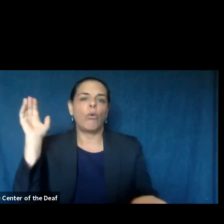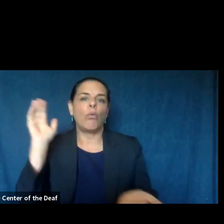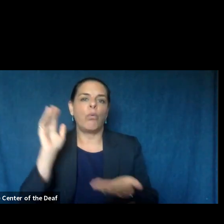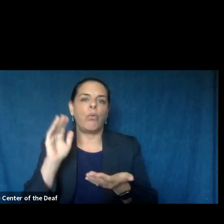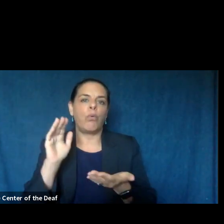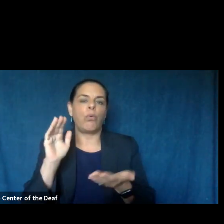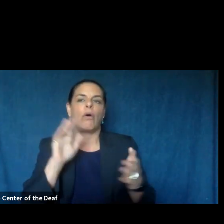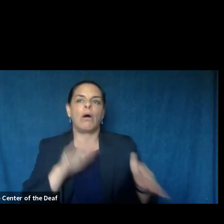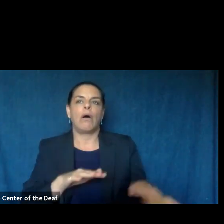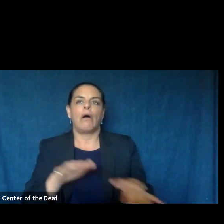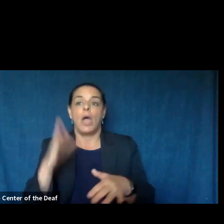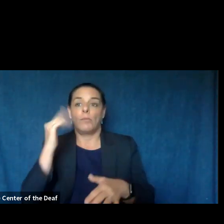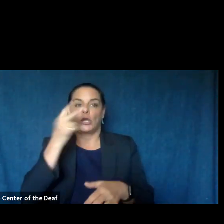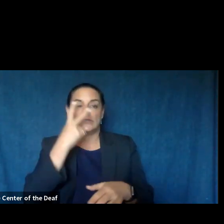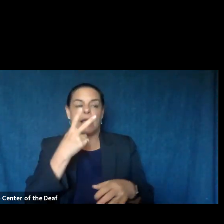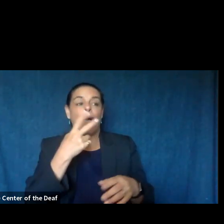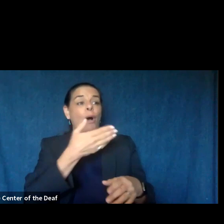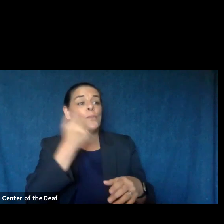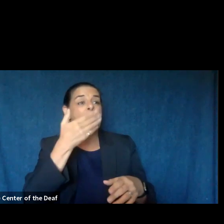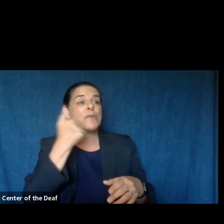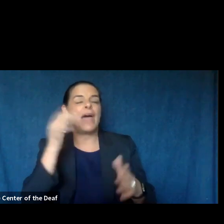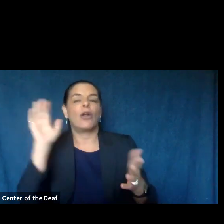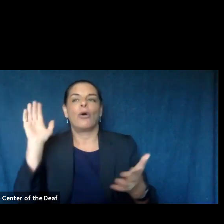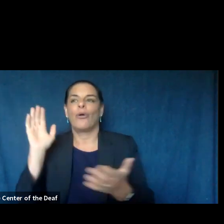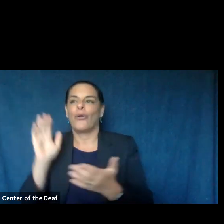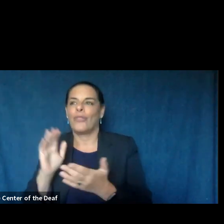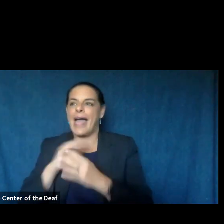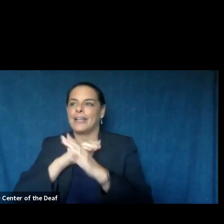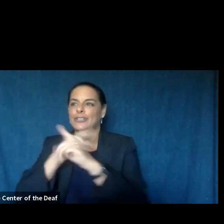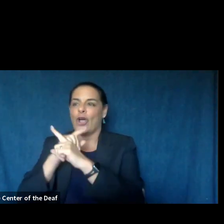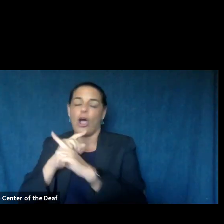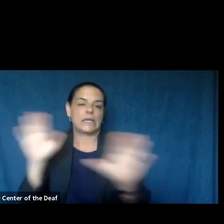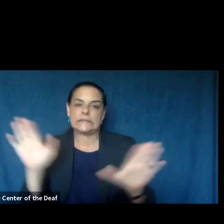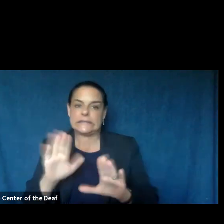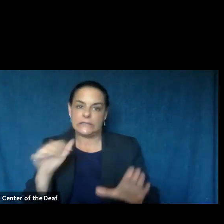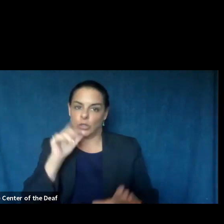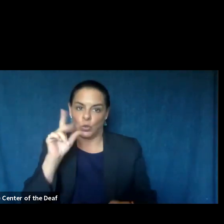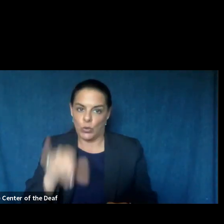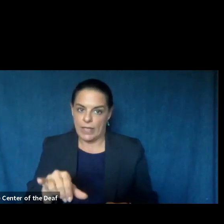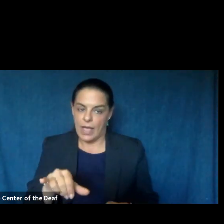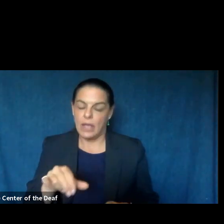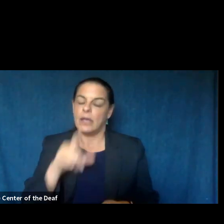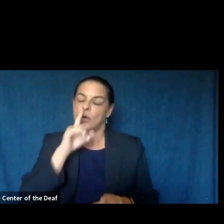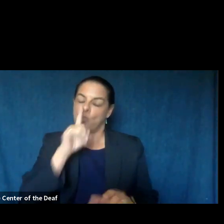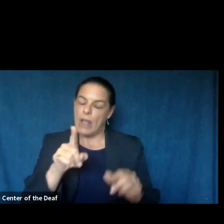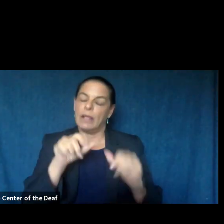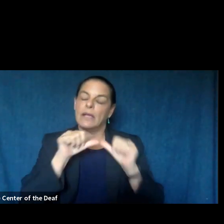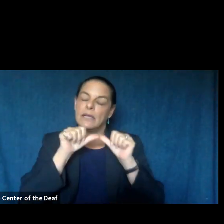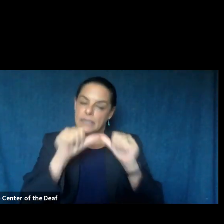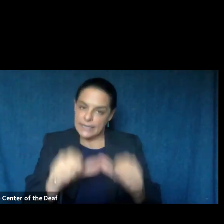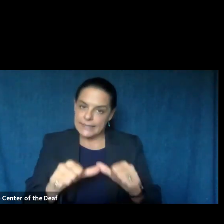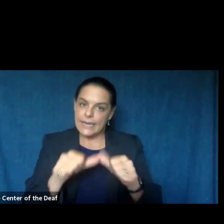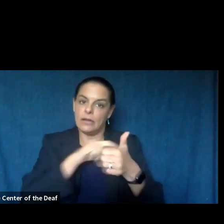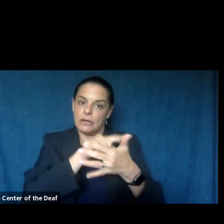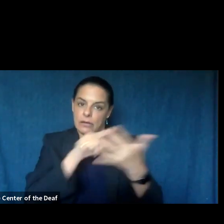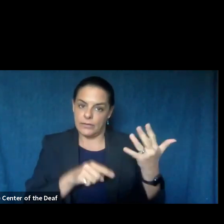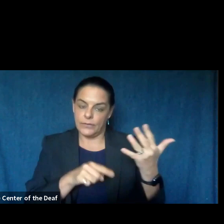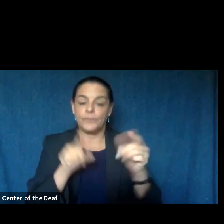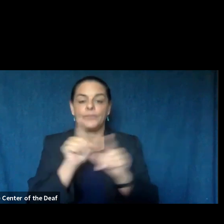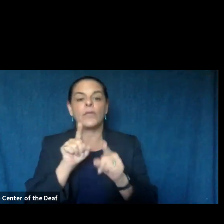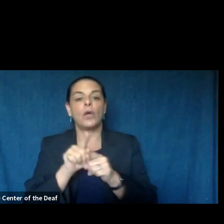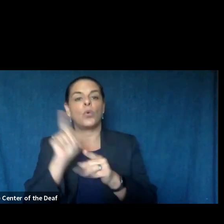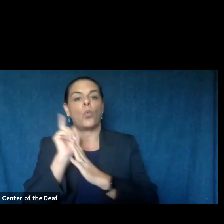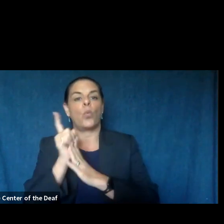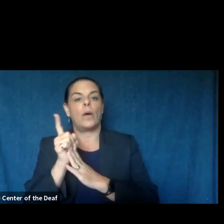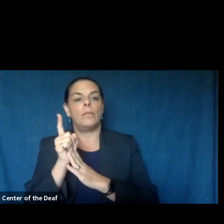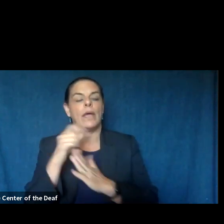seeing some positive data that's happening right now. Absolutely need people to continue to do that. Also, I'm going to take a minute real quick and go